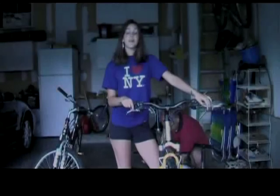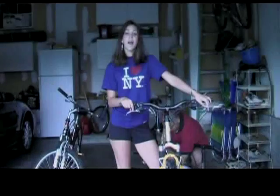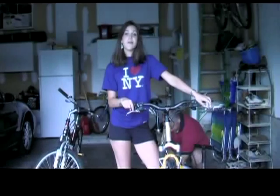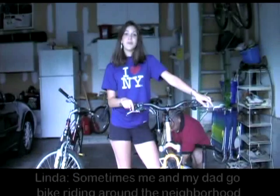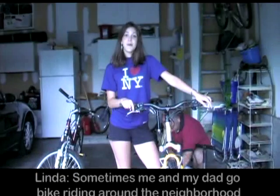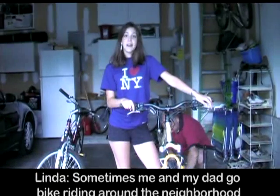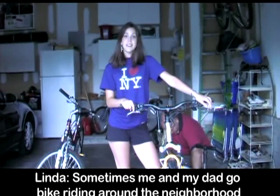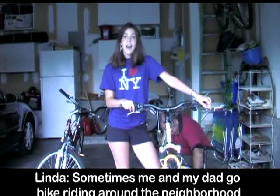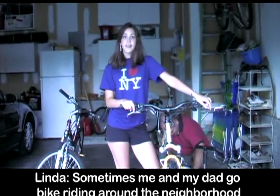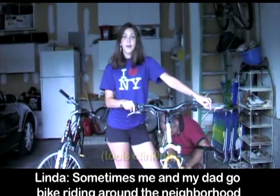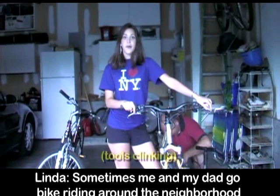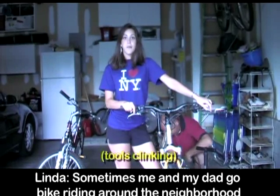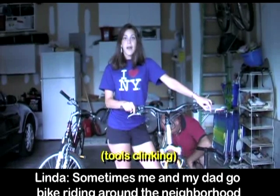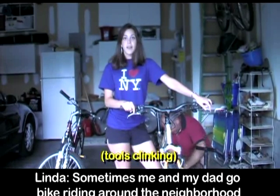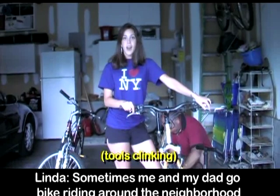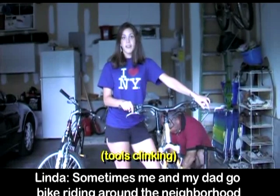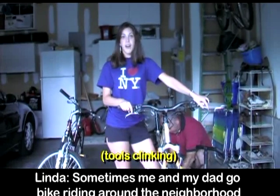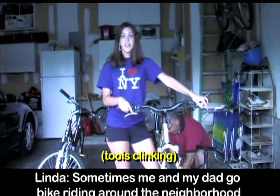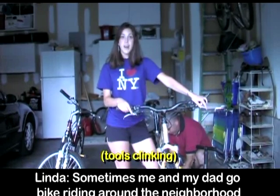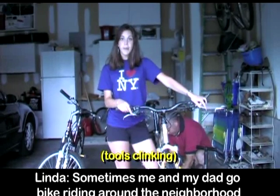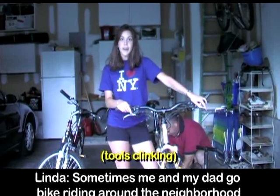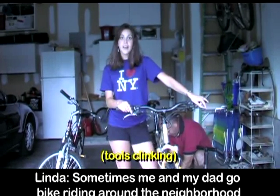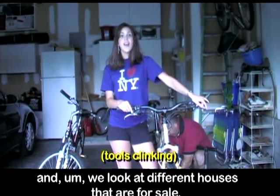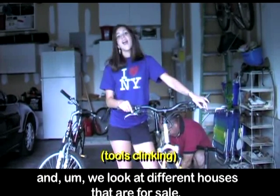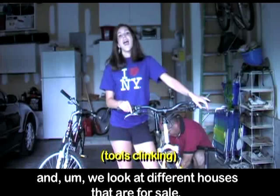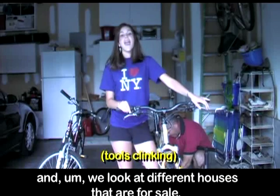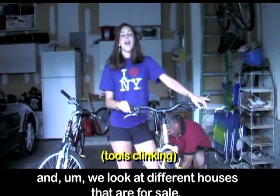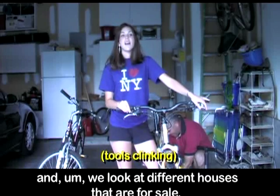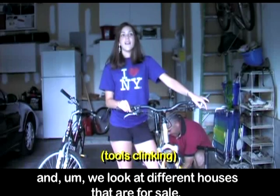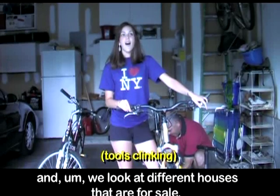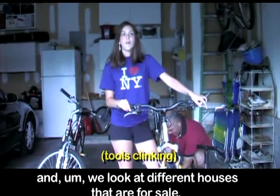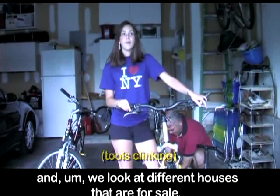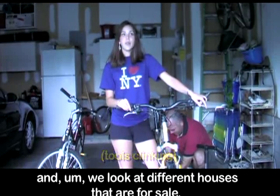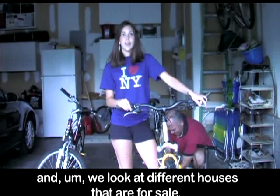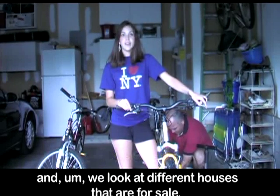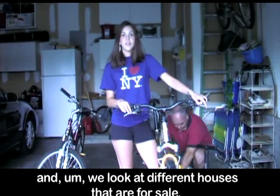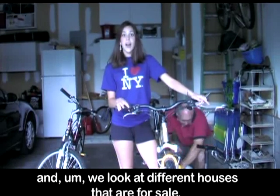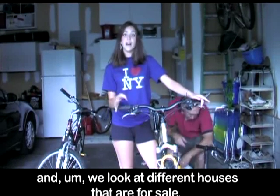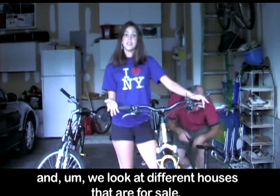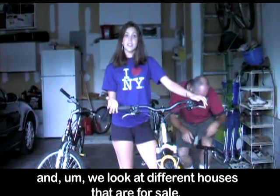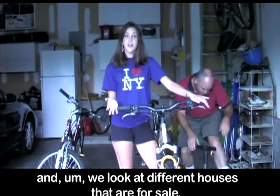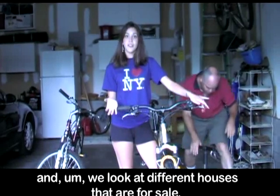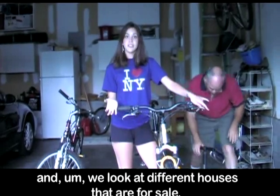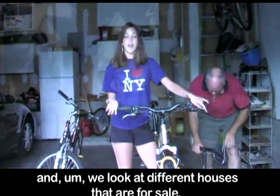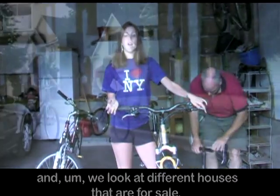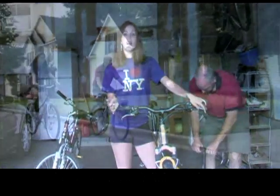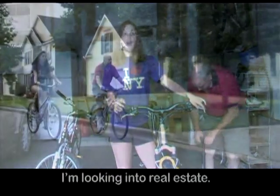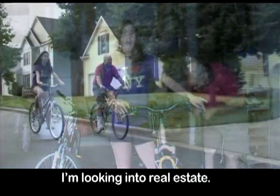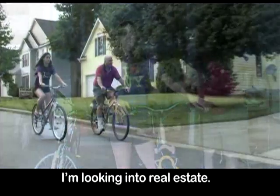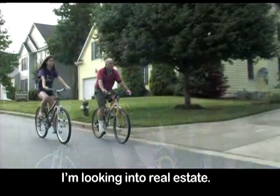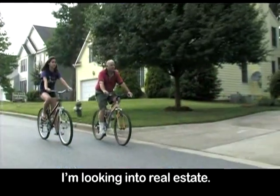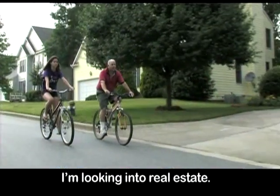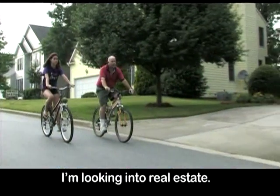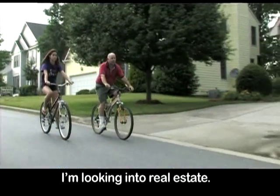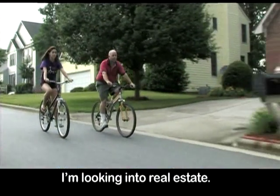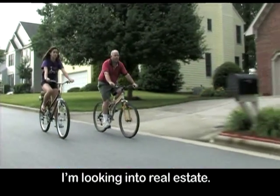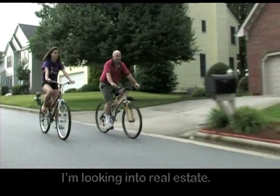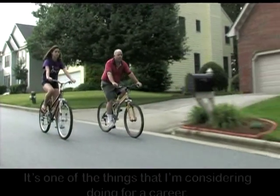Sometimes me and my dad go bike riding around the neighborhood, and we look at different houses that are for sale. I'm looking into real estate.